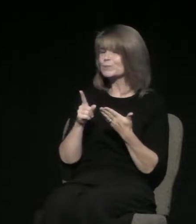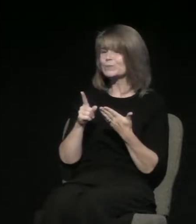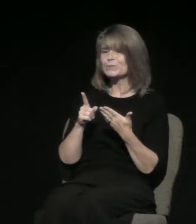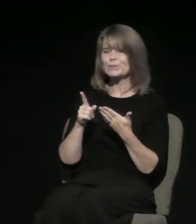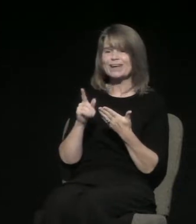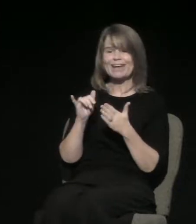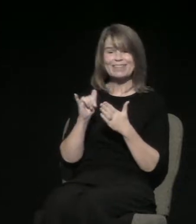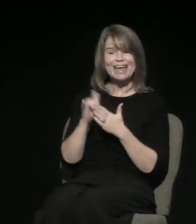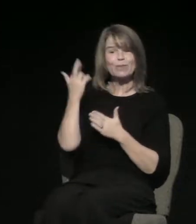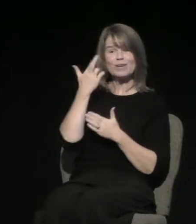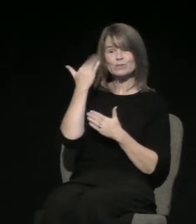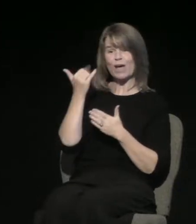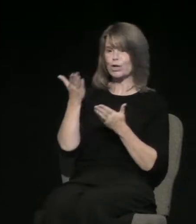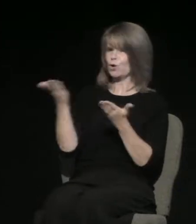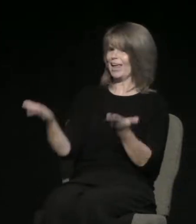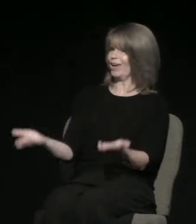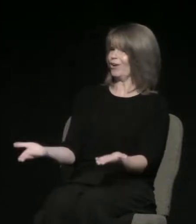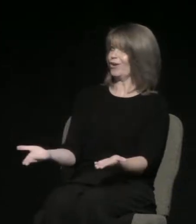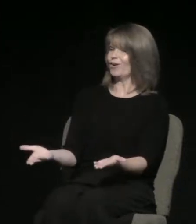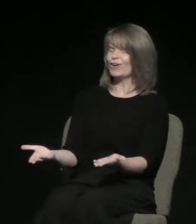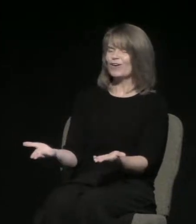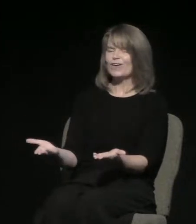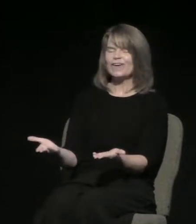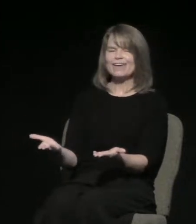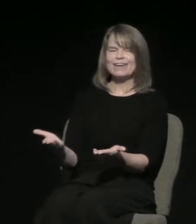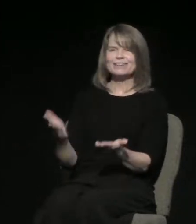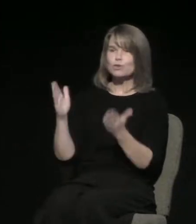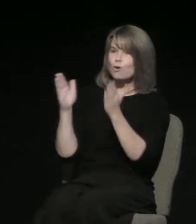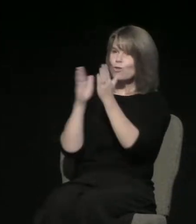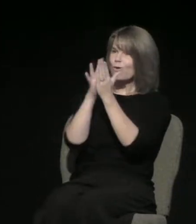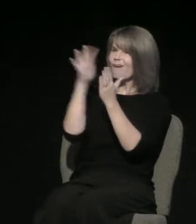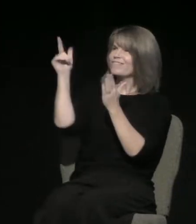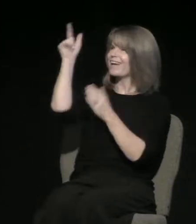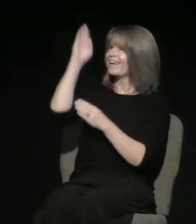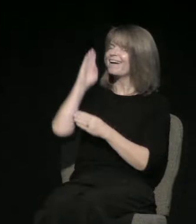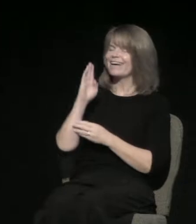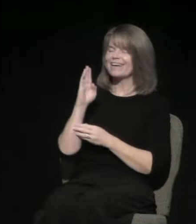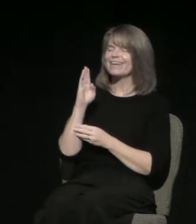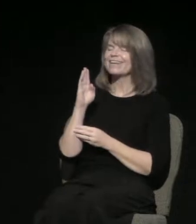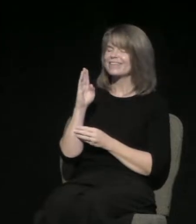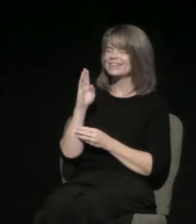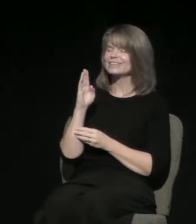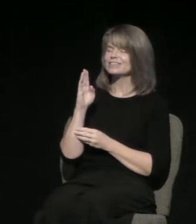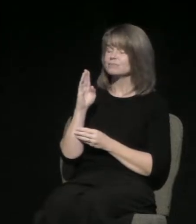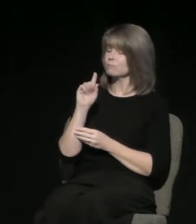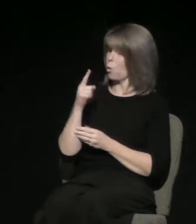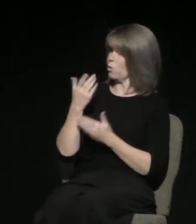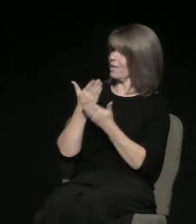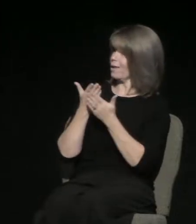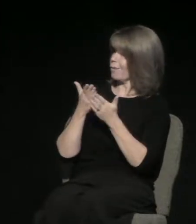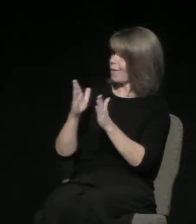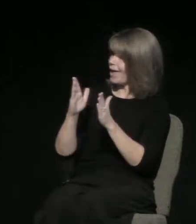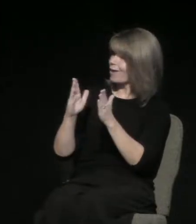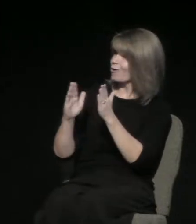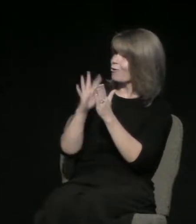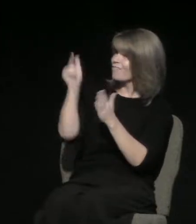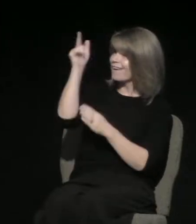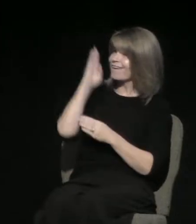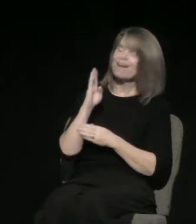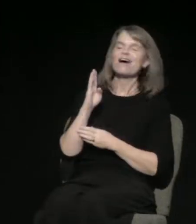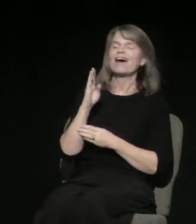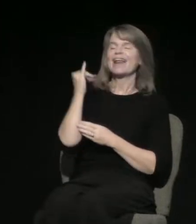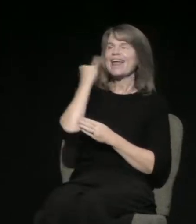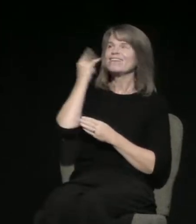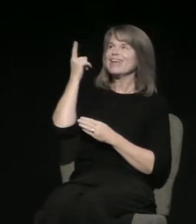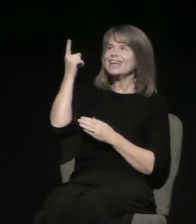It's The Whole Reason You Exist Is To Glorify God And The Only Way You Can Glorify God Is